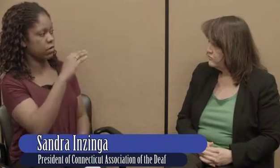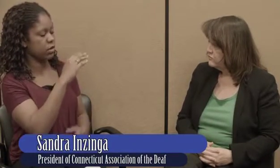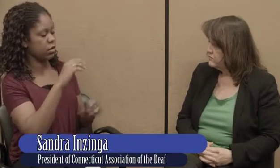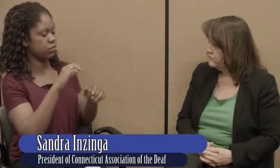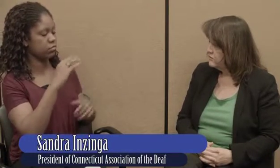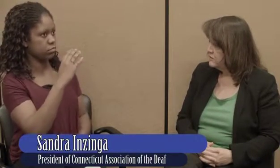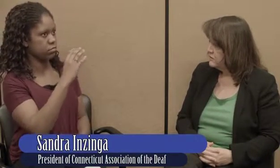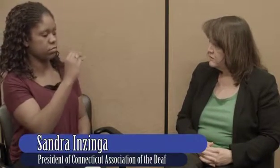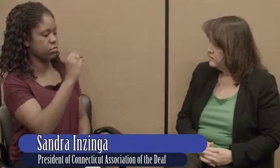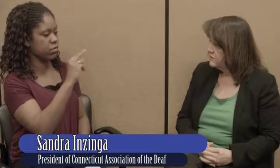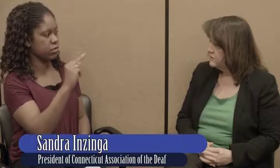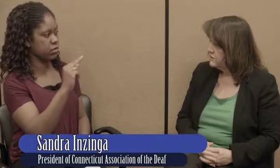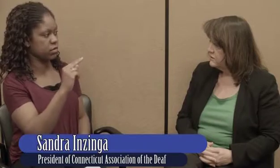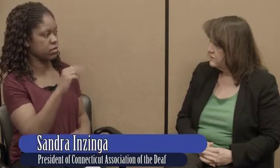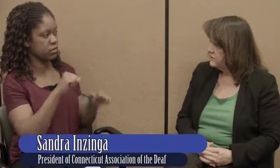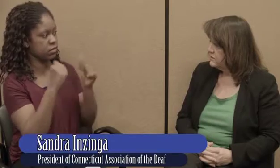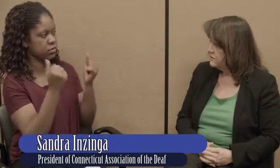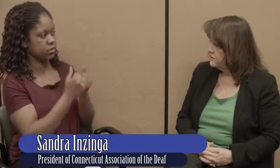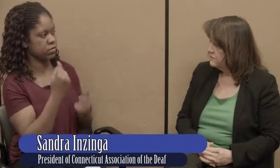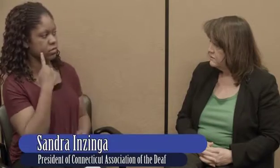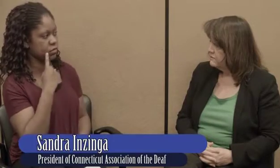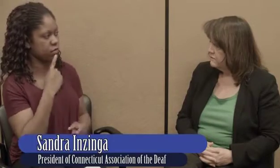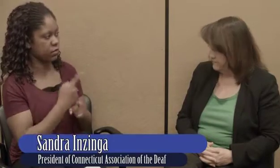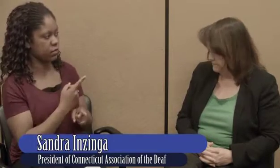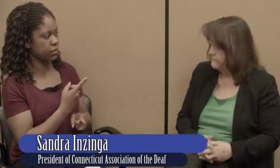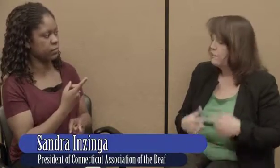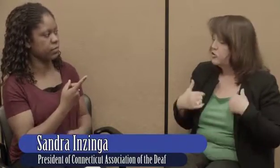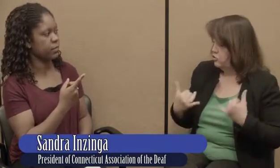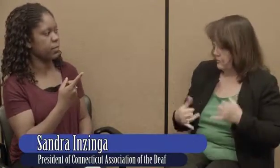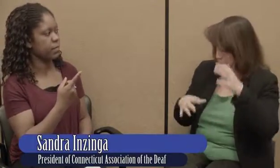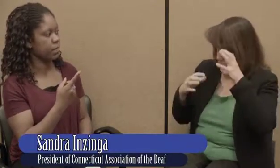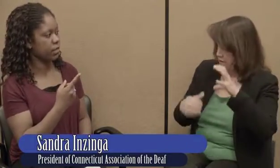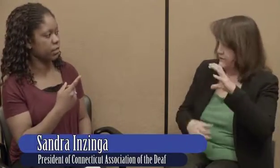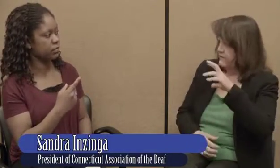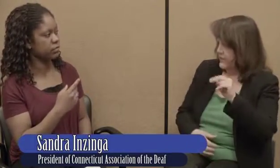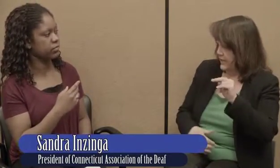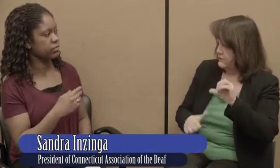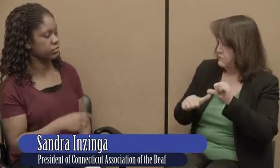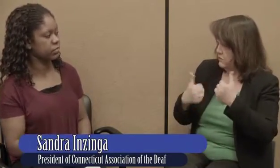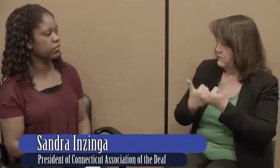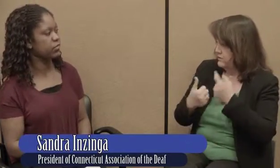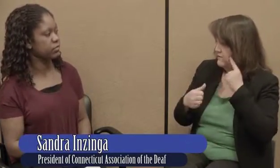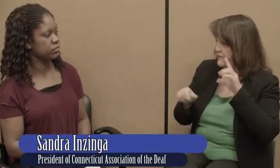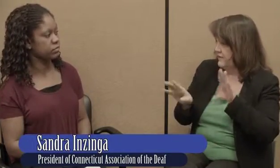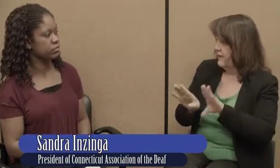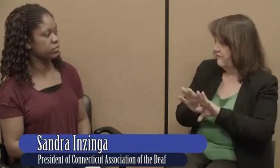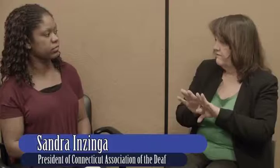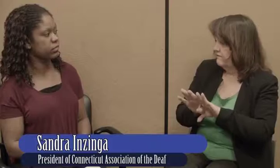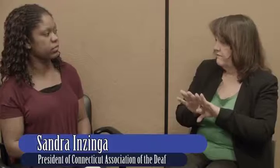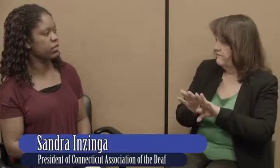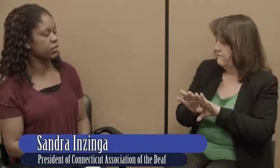And you work for the Connecticut Association for the Deaf, correct? Yes, I am the current president of the Connecticut Association for the